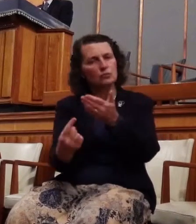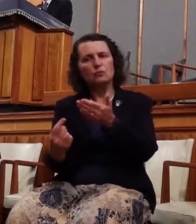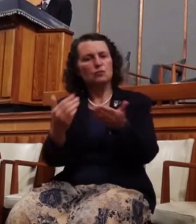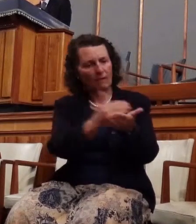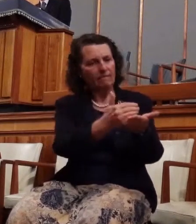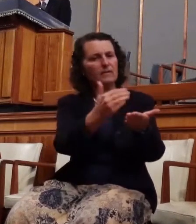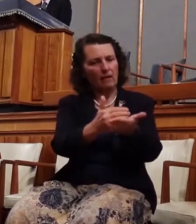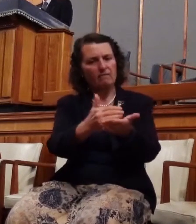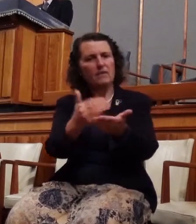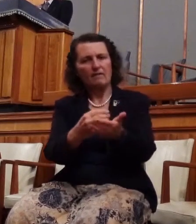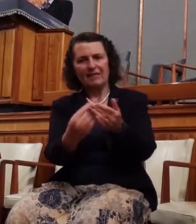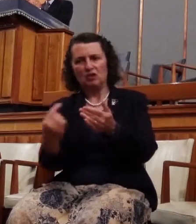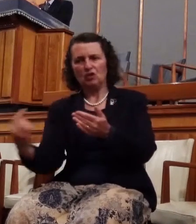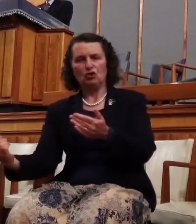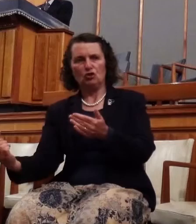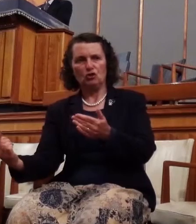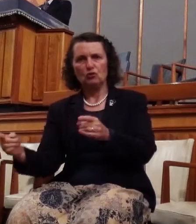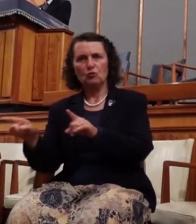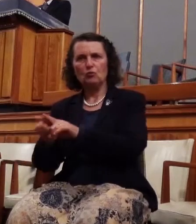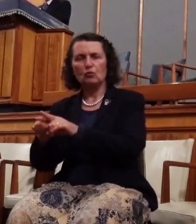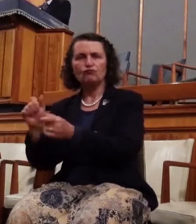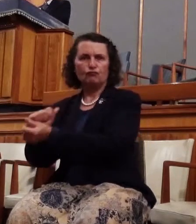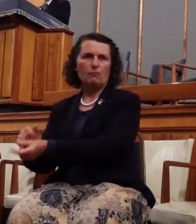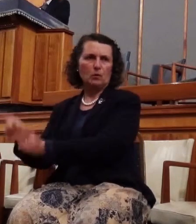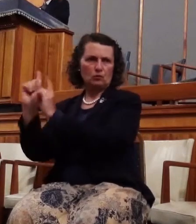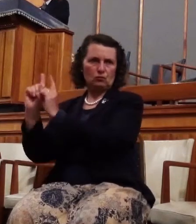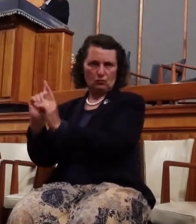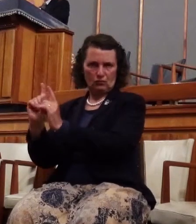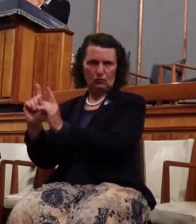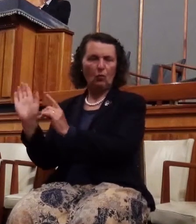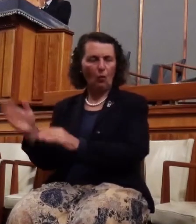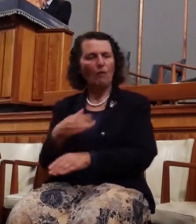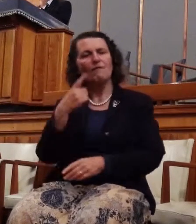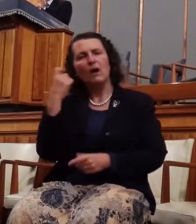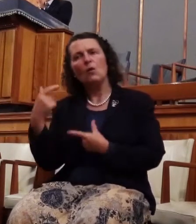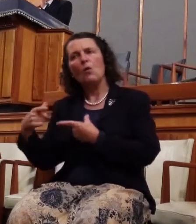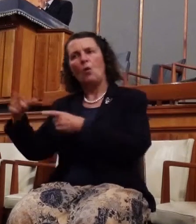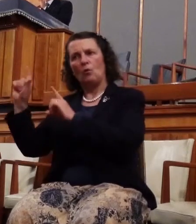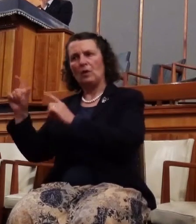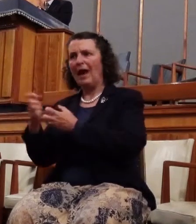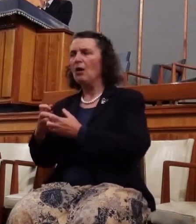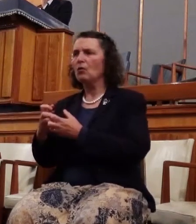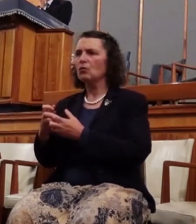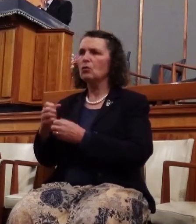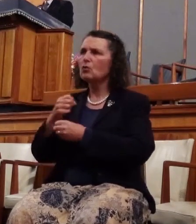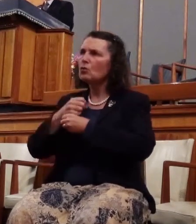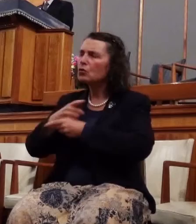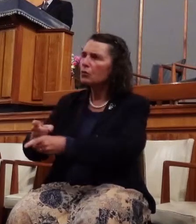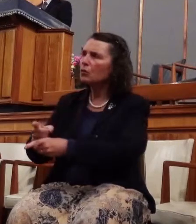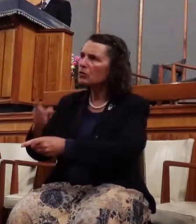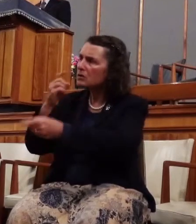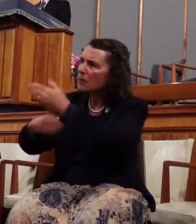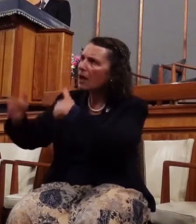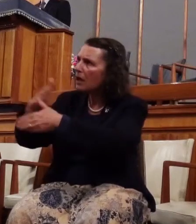Salvation is personal. So each one of them came to find the Lord as they hear the gospel being explained and preached by